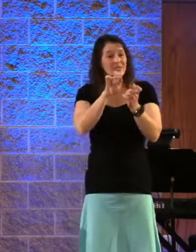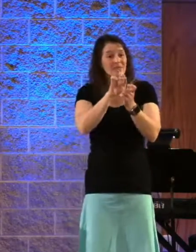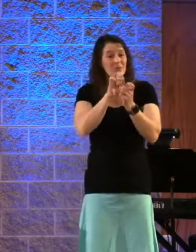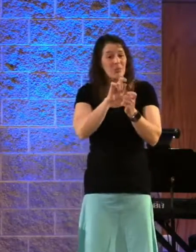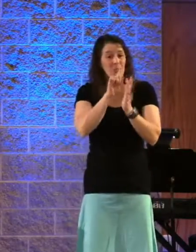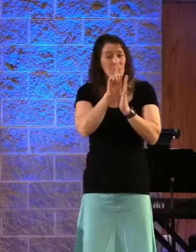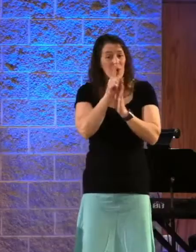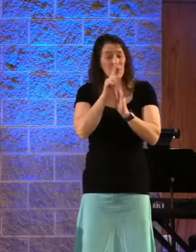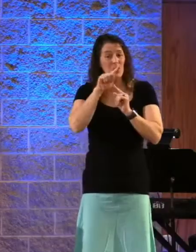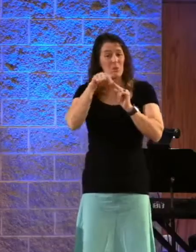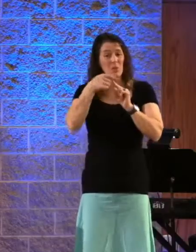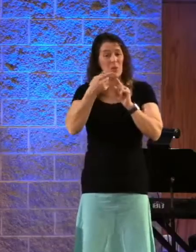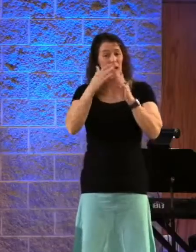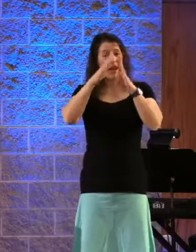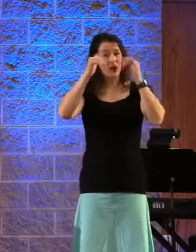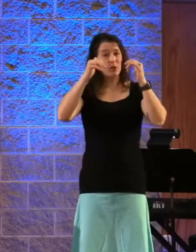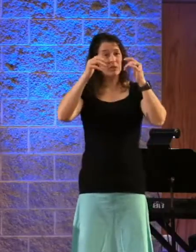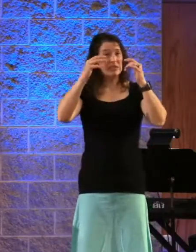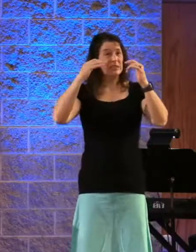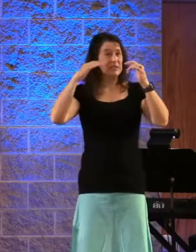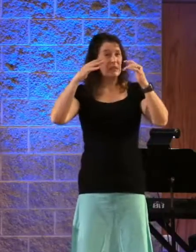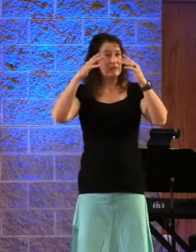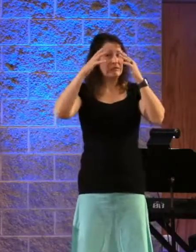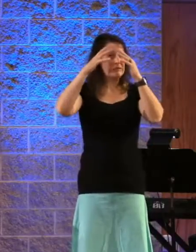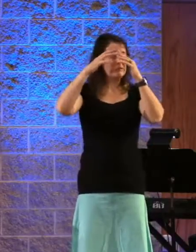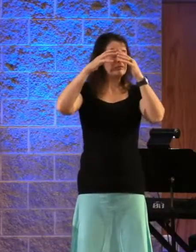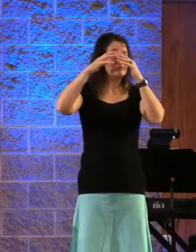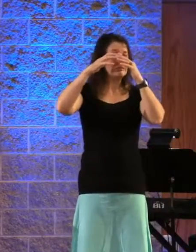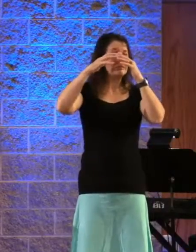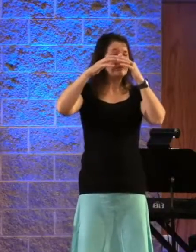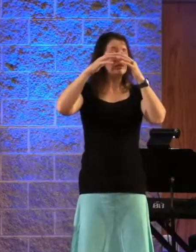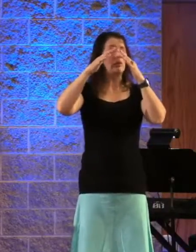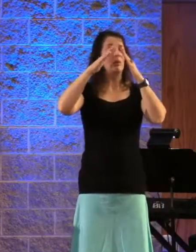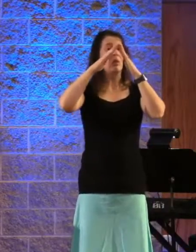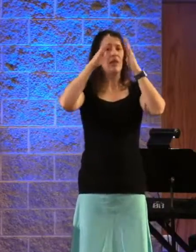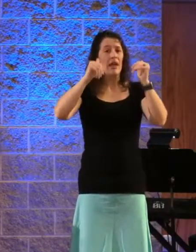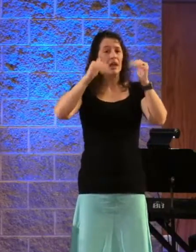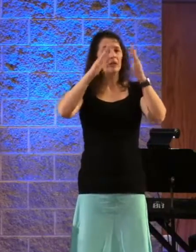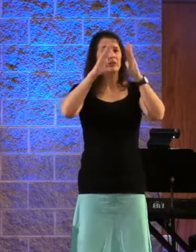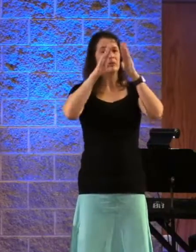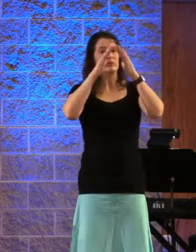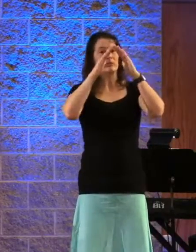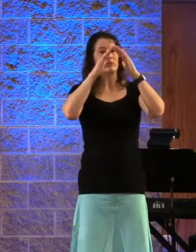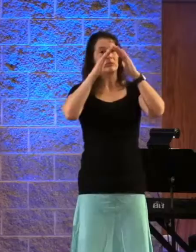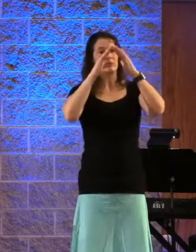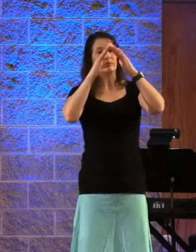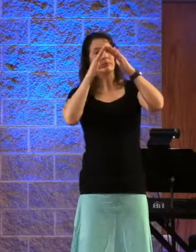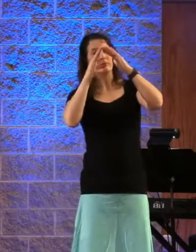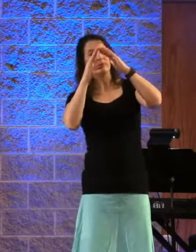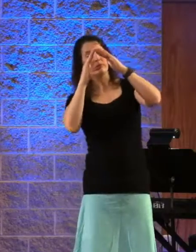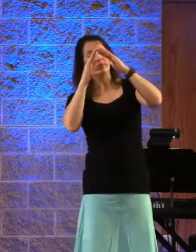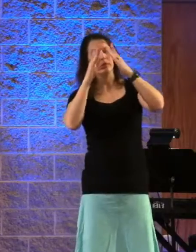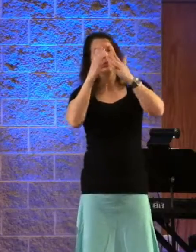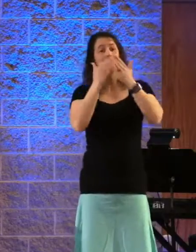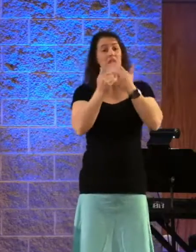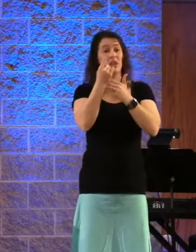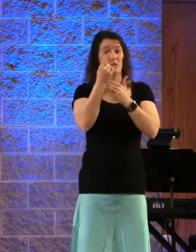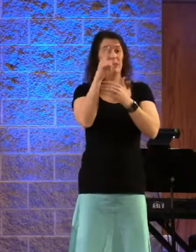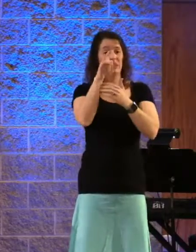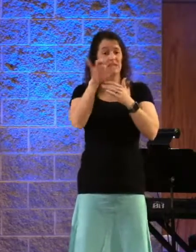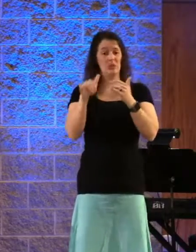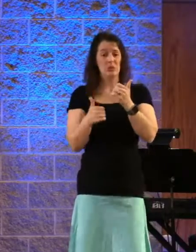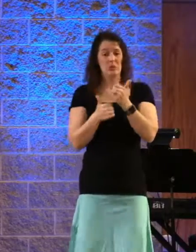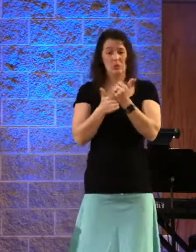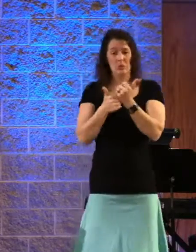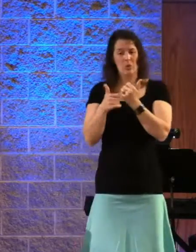creaking or the house is listing, somebody needs to hold our feet to the fire and remind us for our